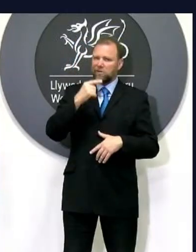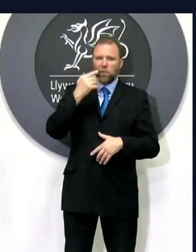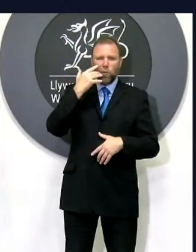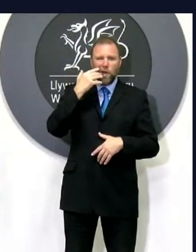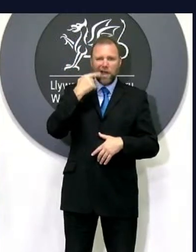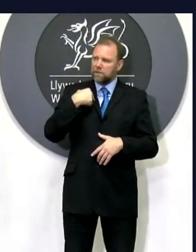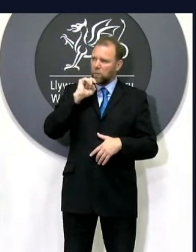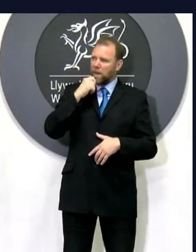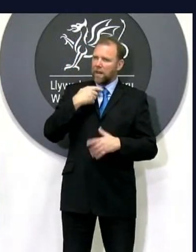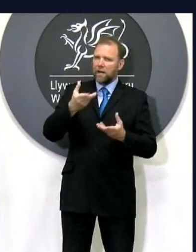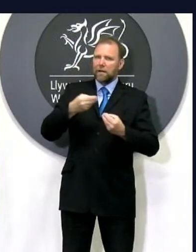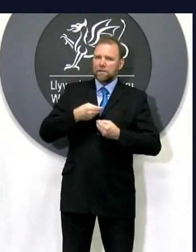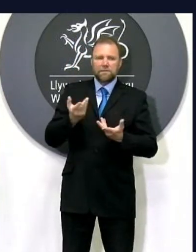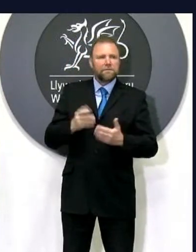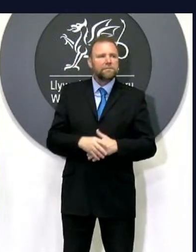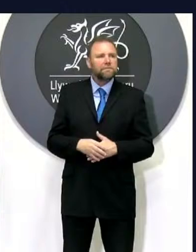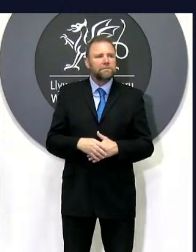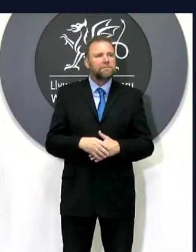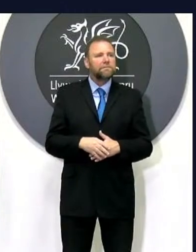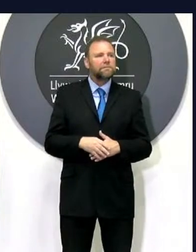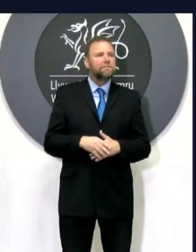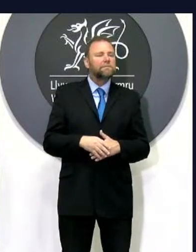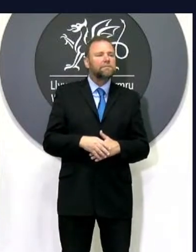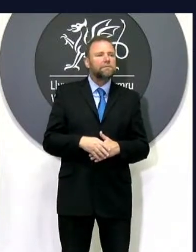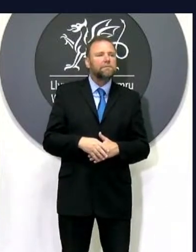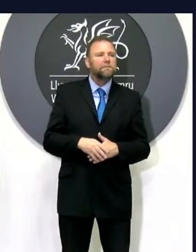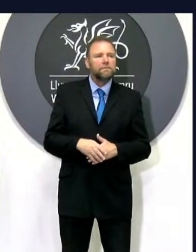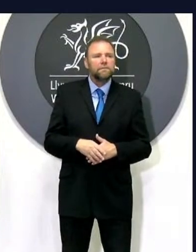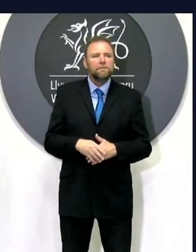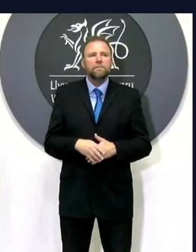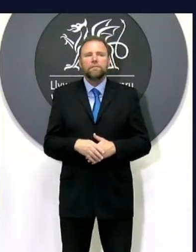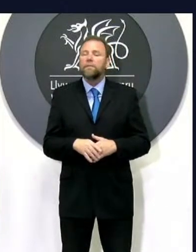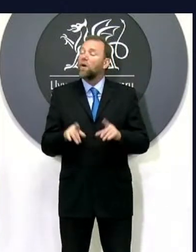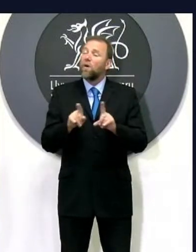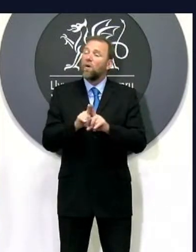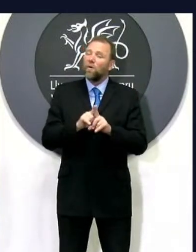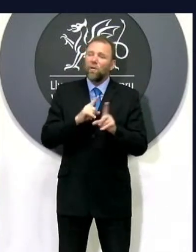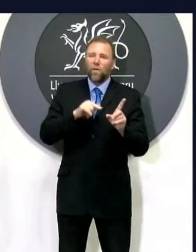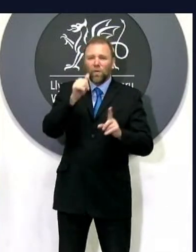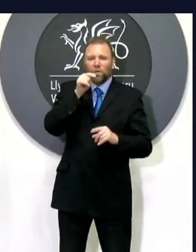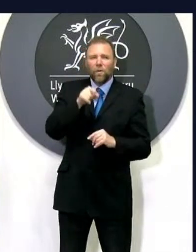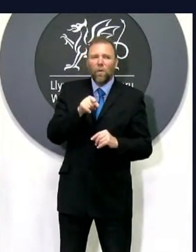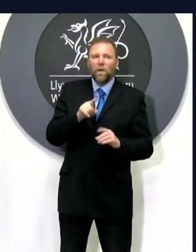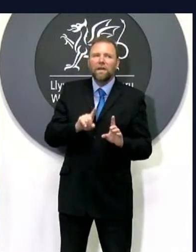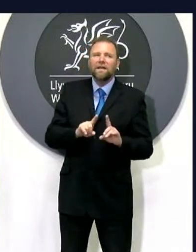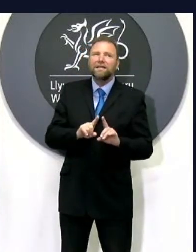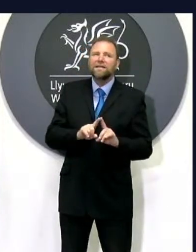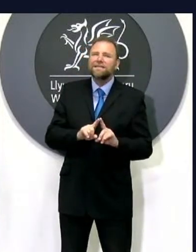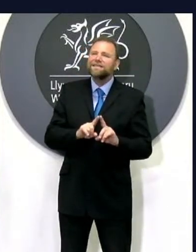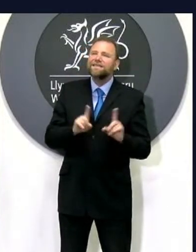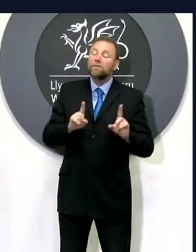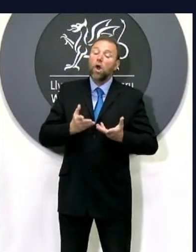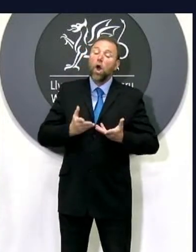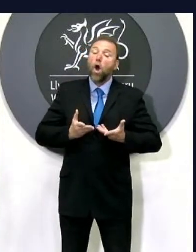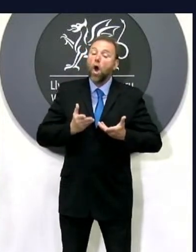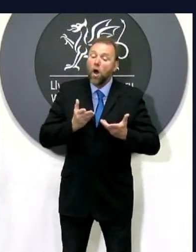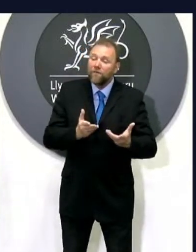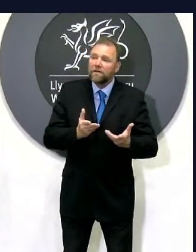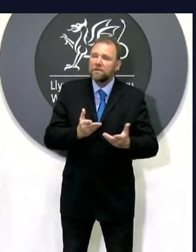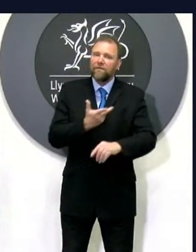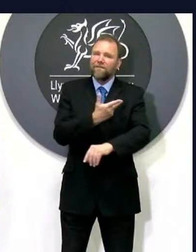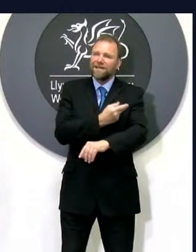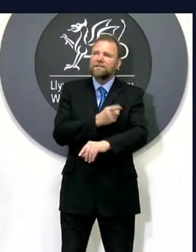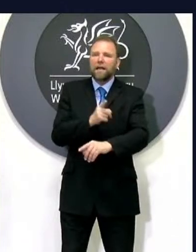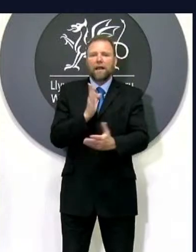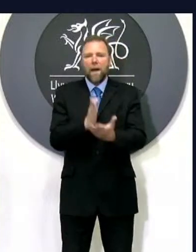get their call or when they'll get their turn being allocated to them. And we obviously know that there's a difference between being offered a vaccine and also having the jab